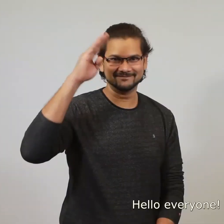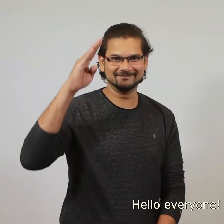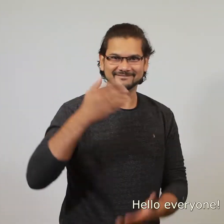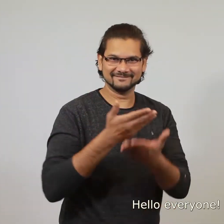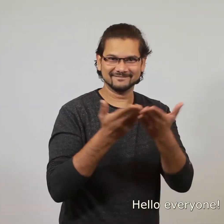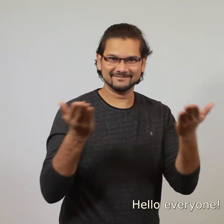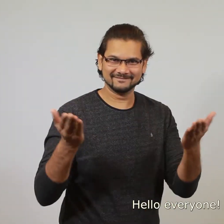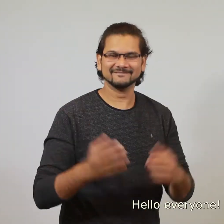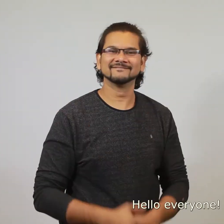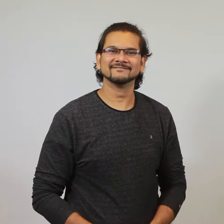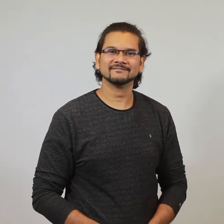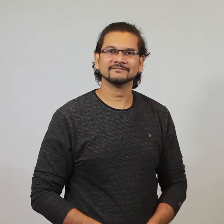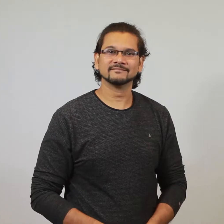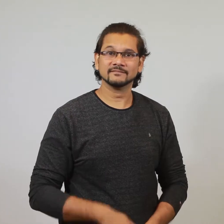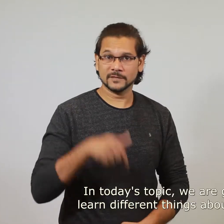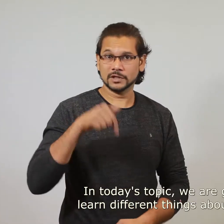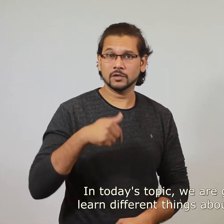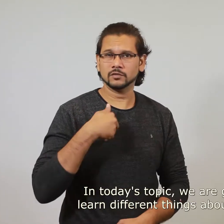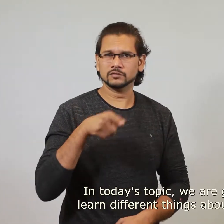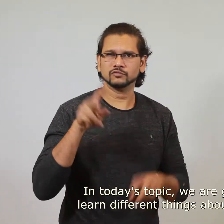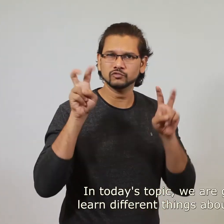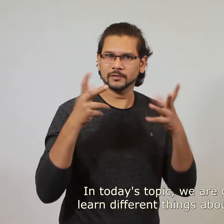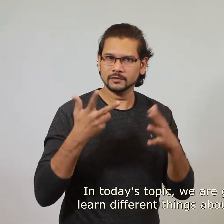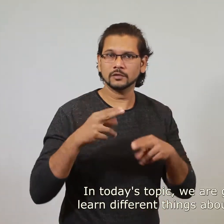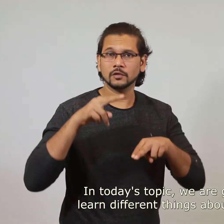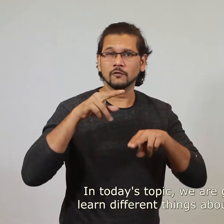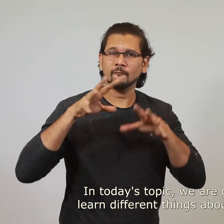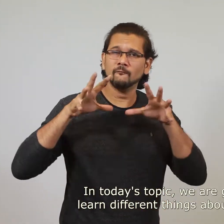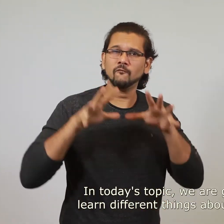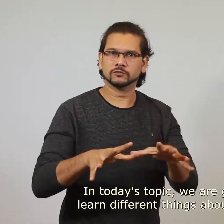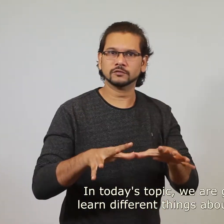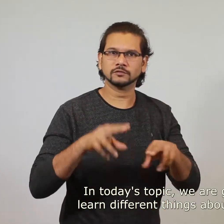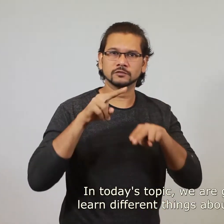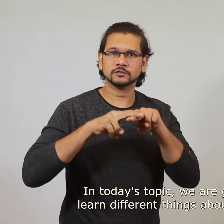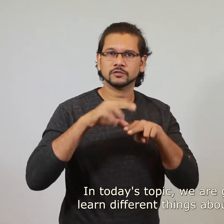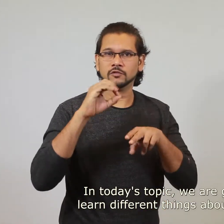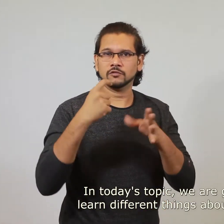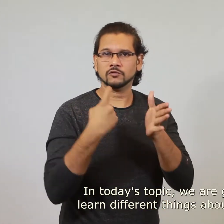Hello everyone. In today's topic, we are going to learn different things about force.